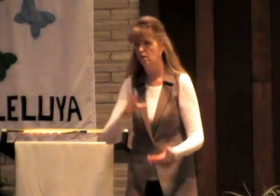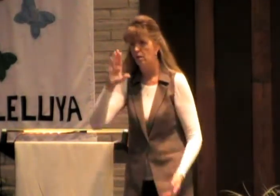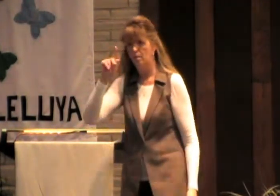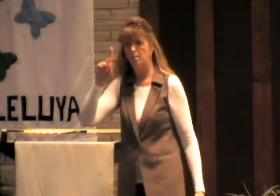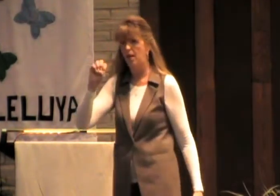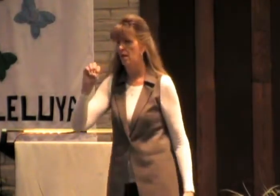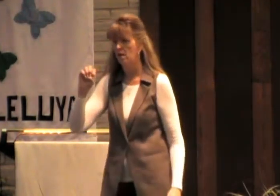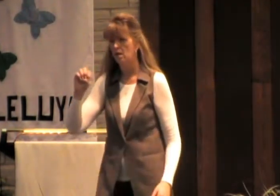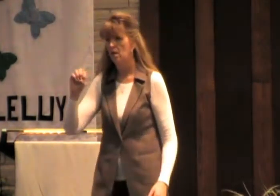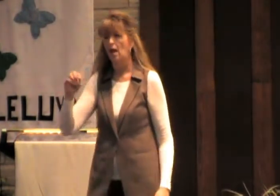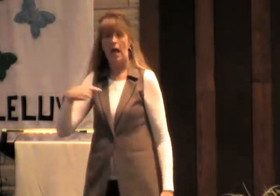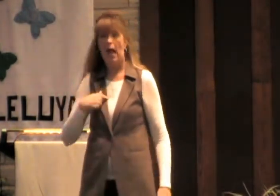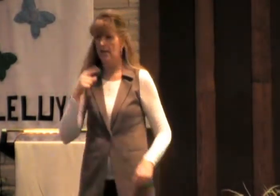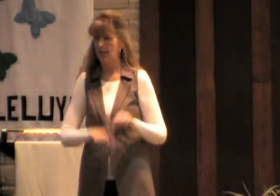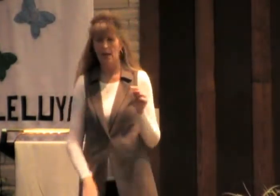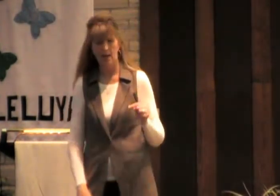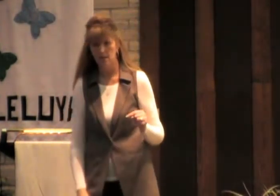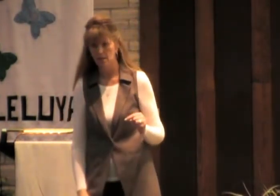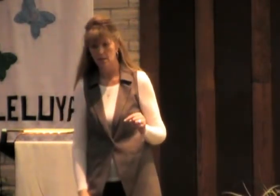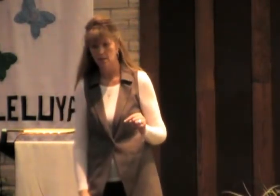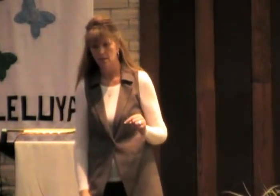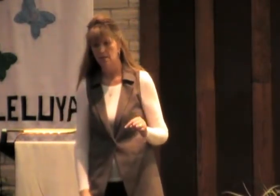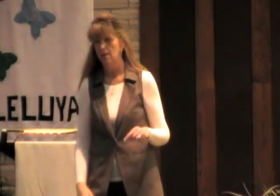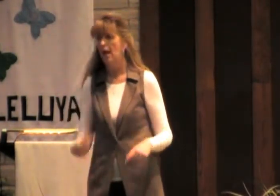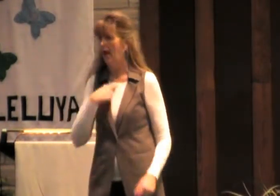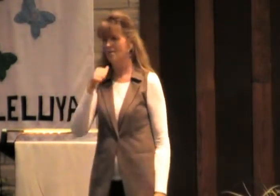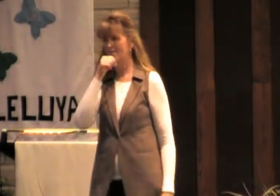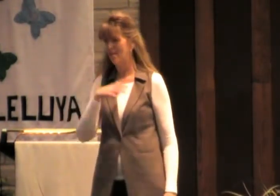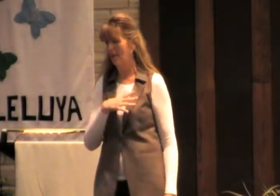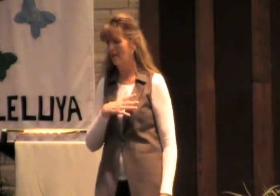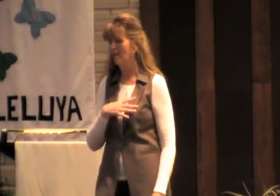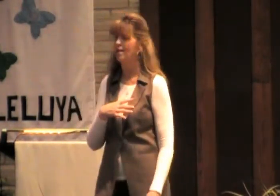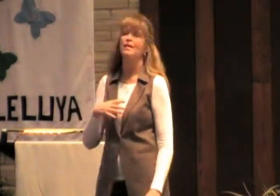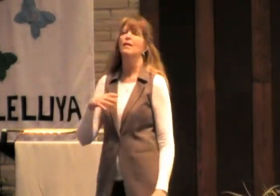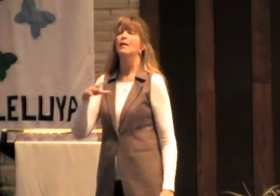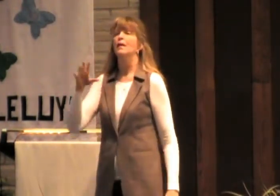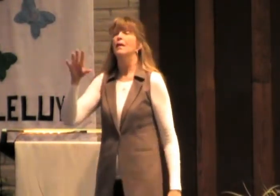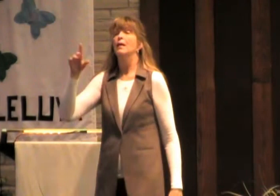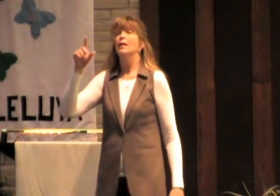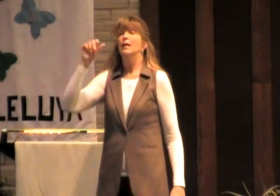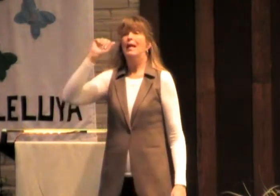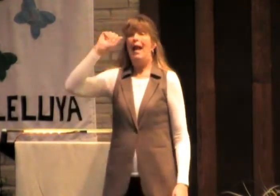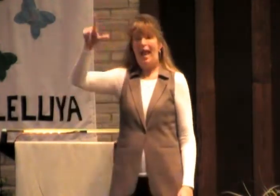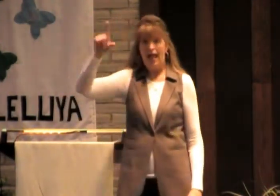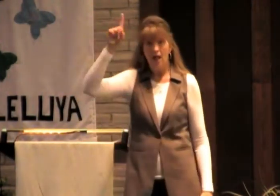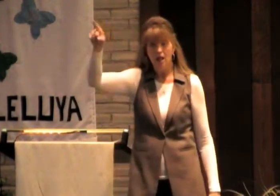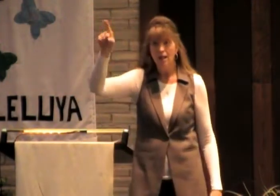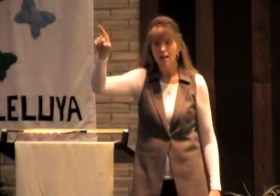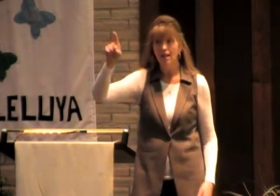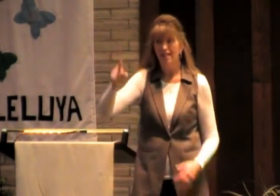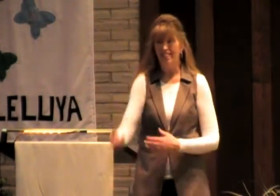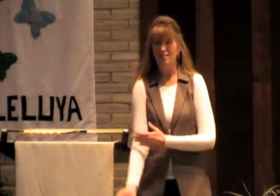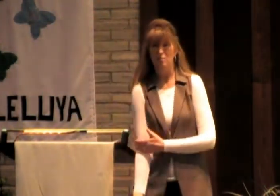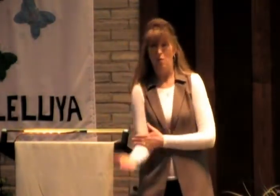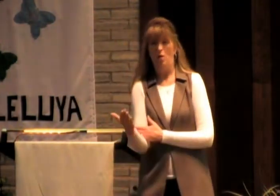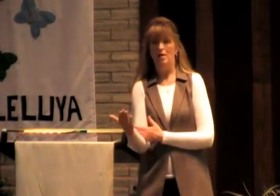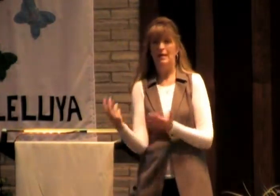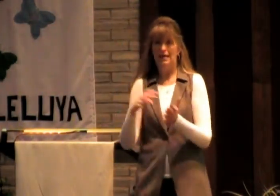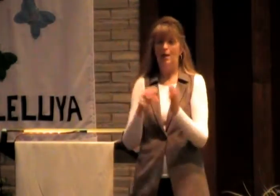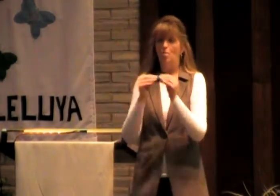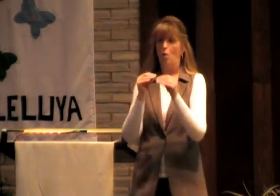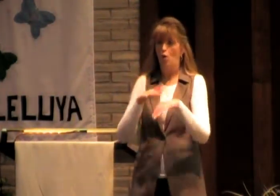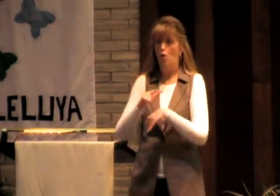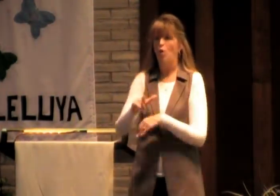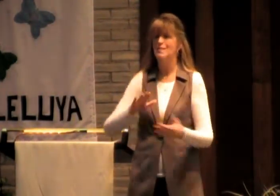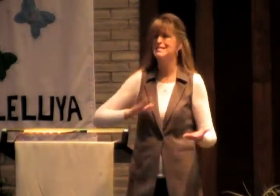I'm not meaning to say guys can't cook, so don't. But I can. I can't cook, and I'm a female, so I'm not saying that. But Al,